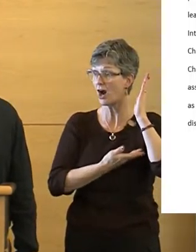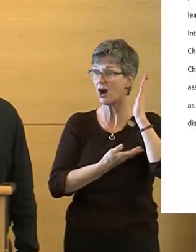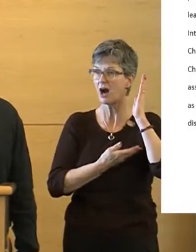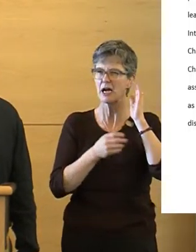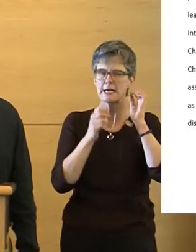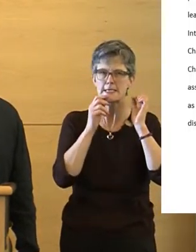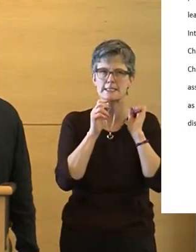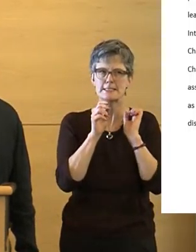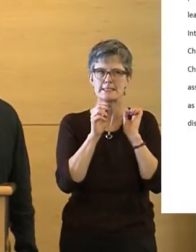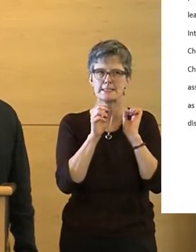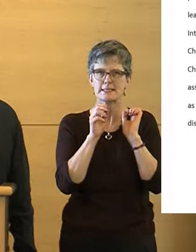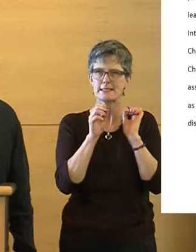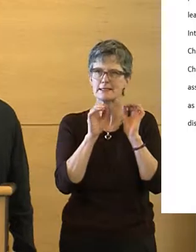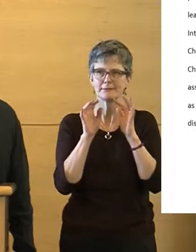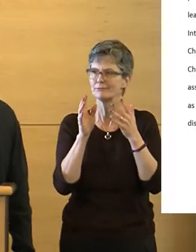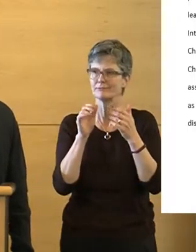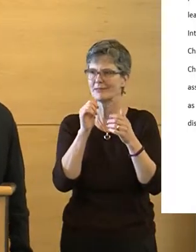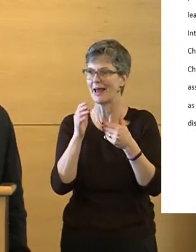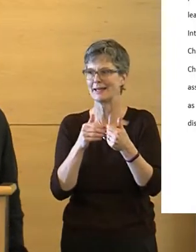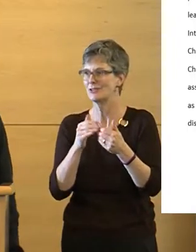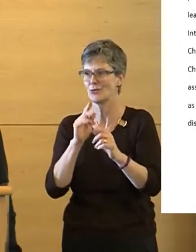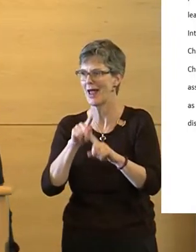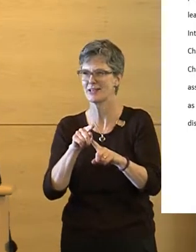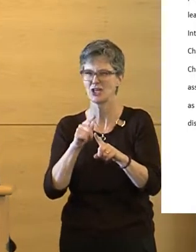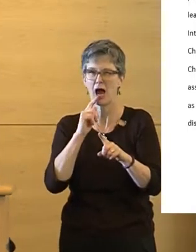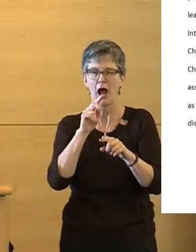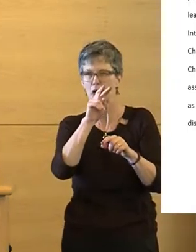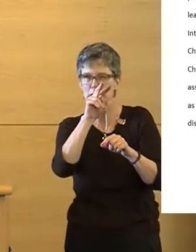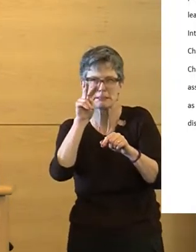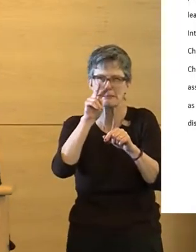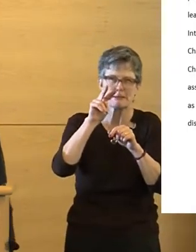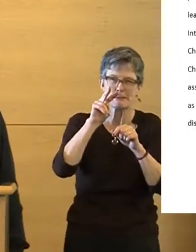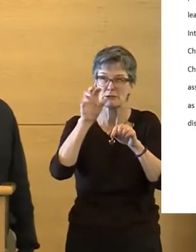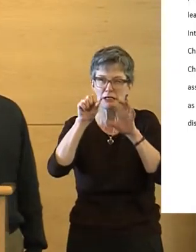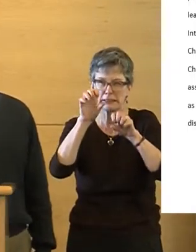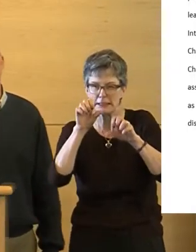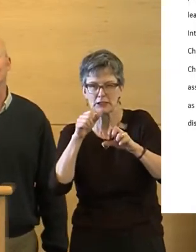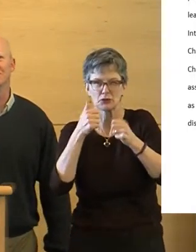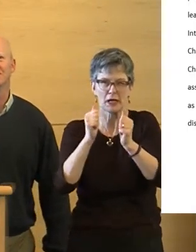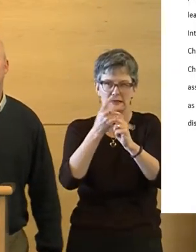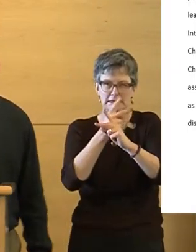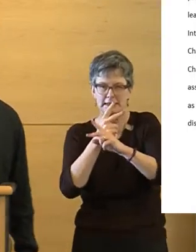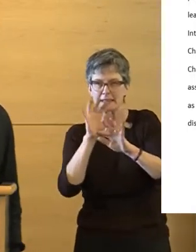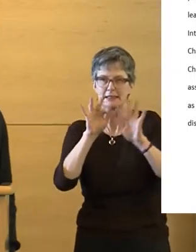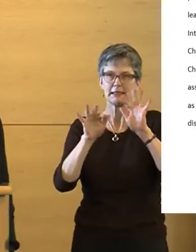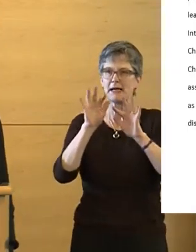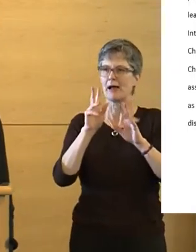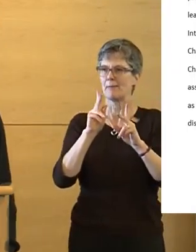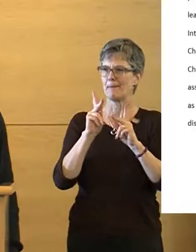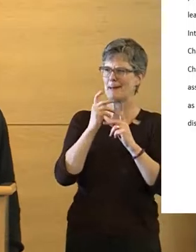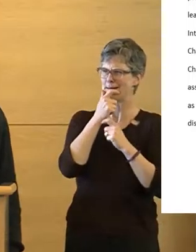let's ask just a couple of basic questions, like how many course objectives are there?